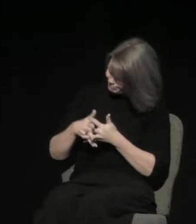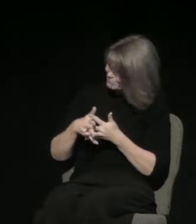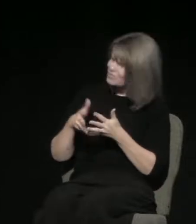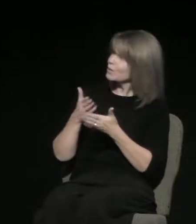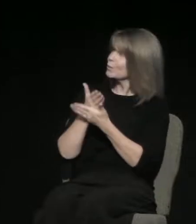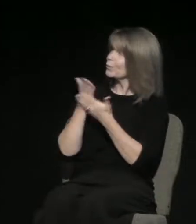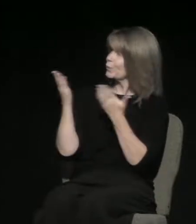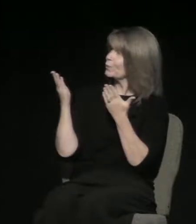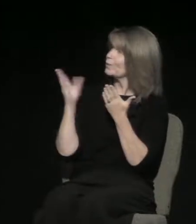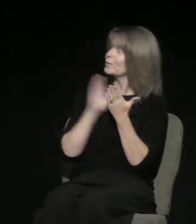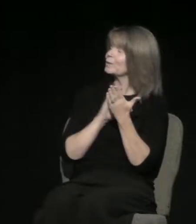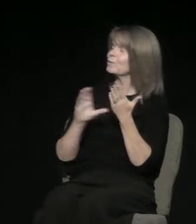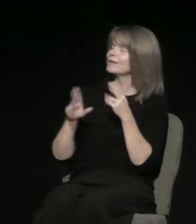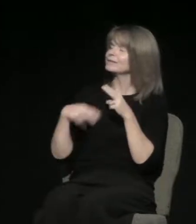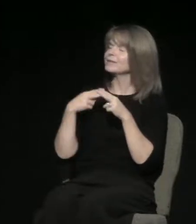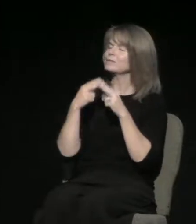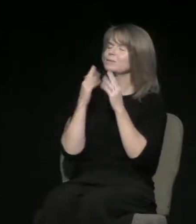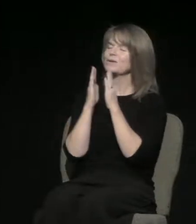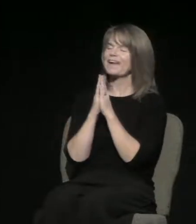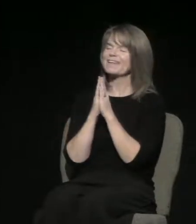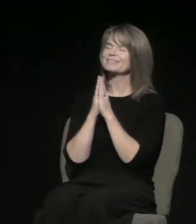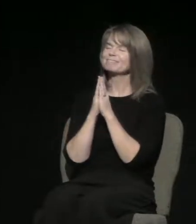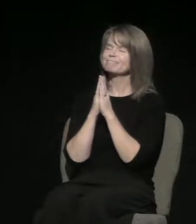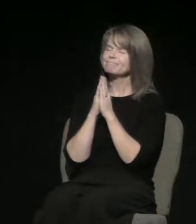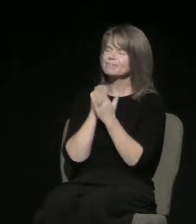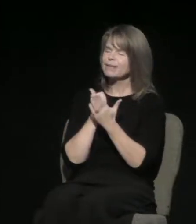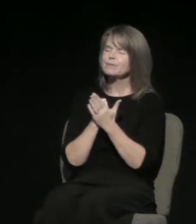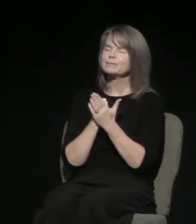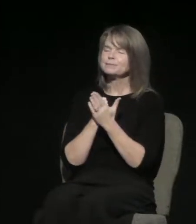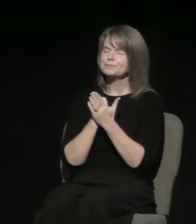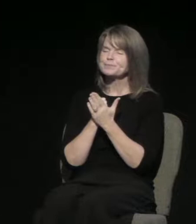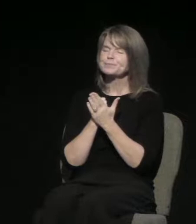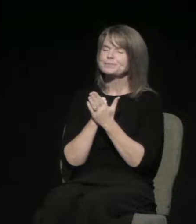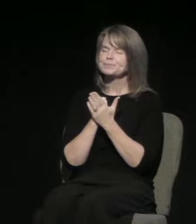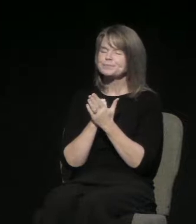For it's in Christ's name We pray Amen